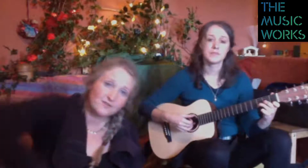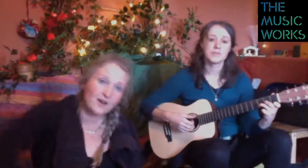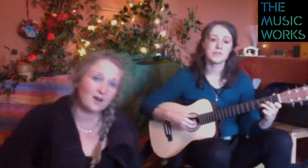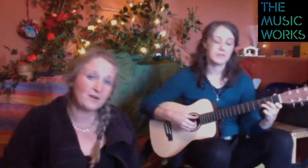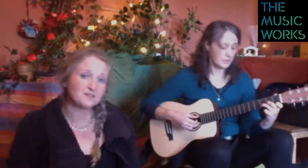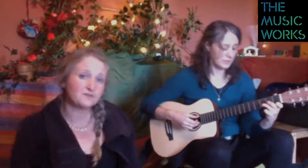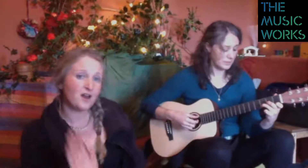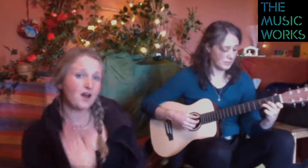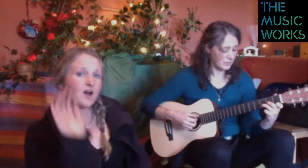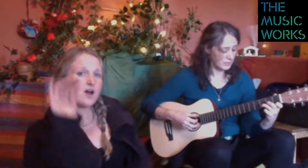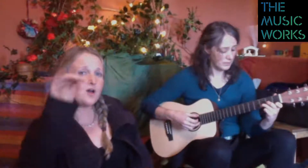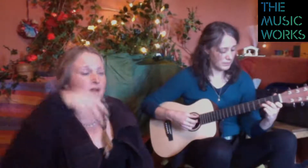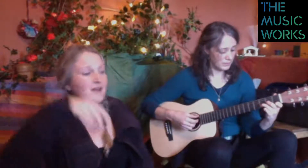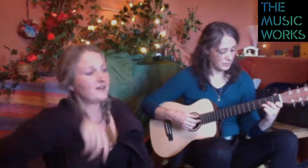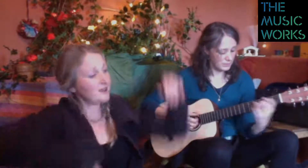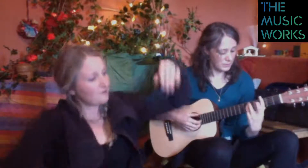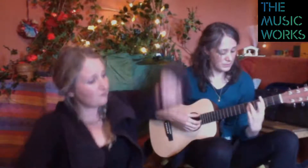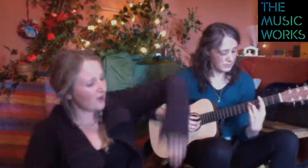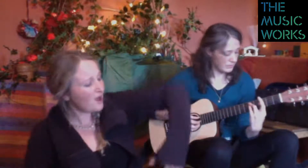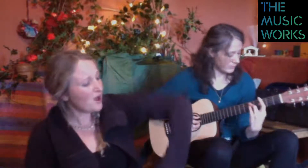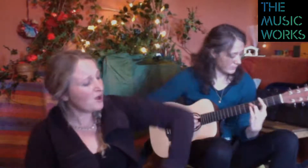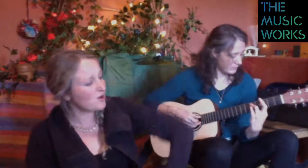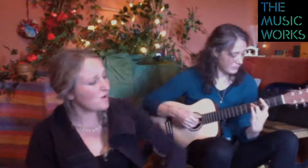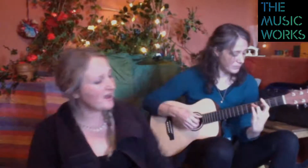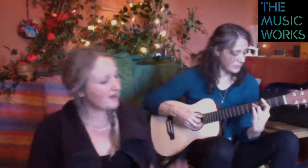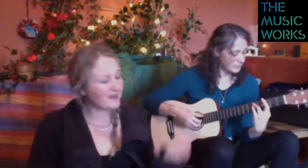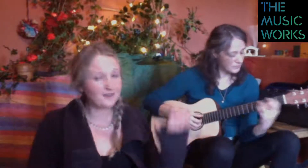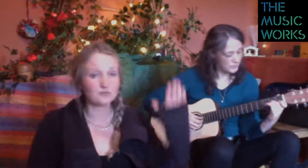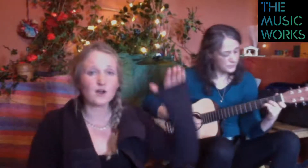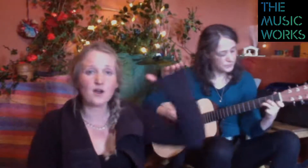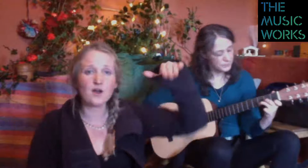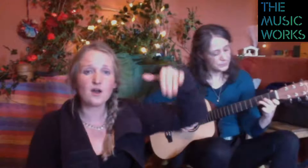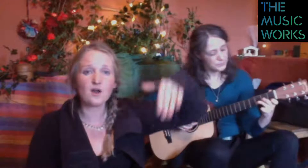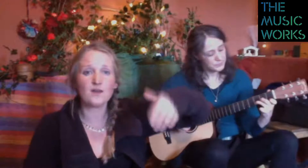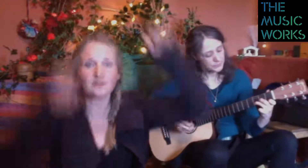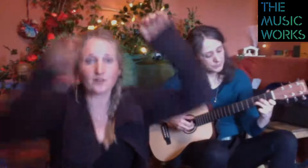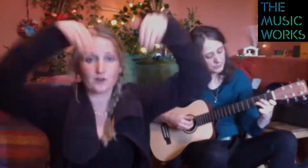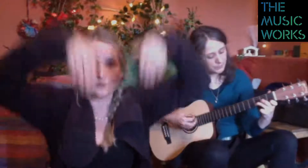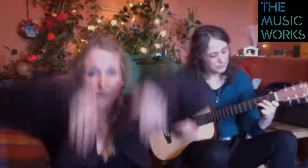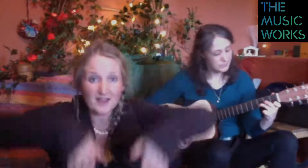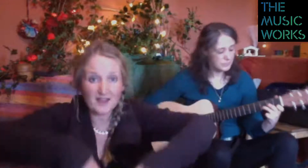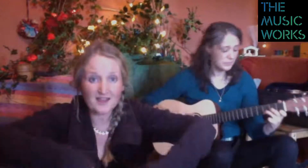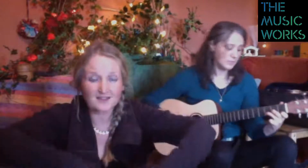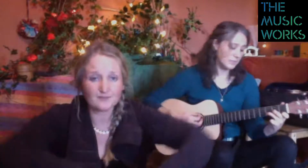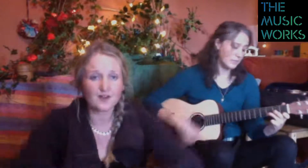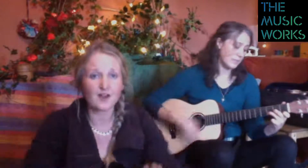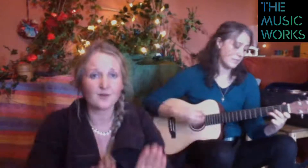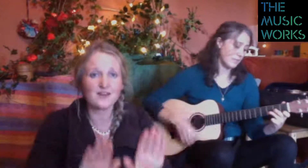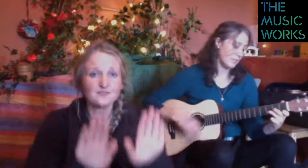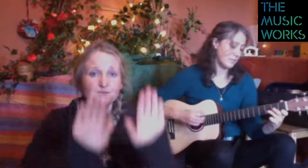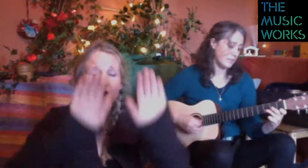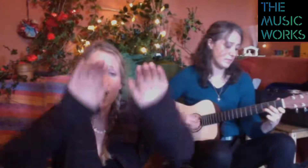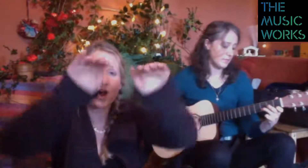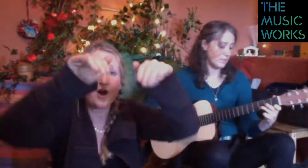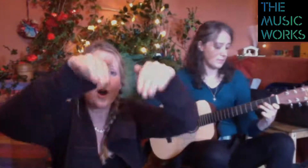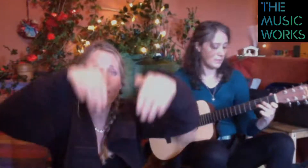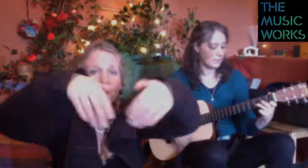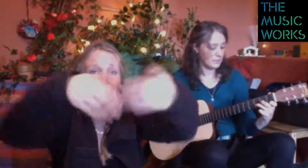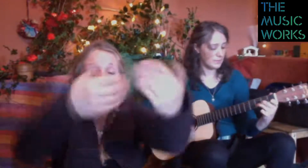river is flowing, flowing and growing. The river is flowing,